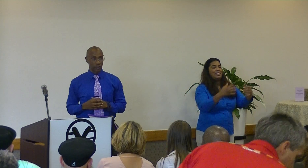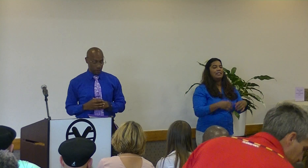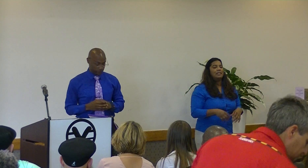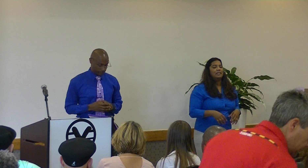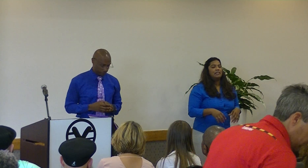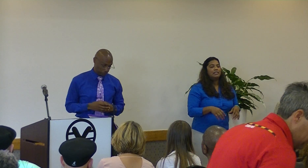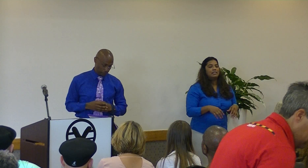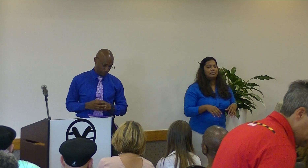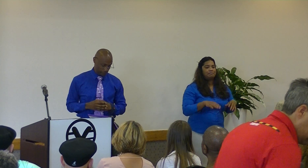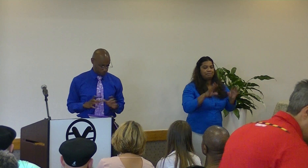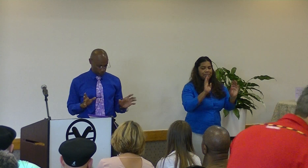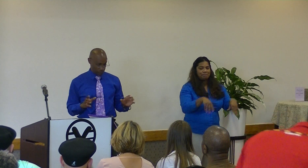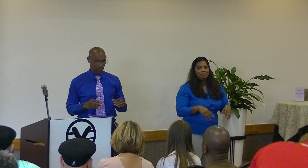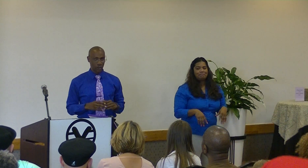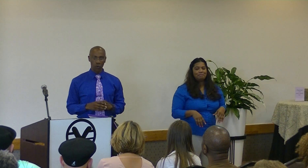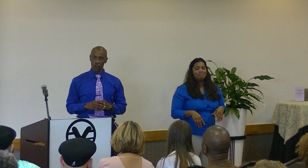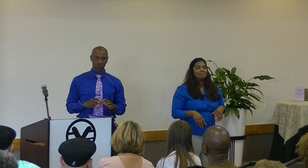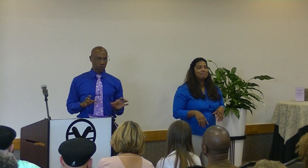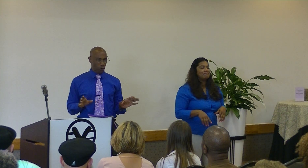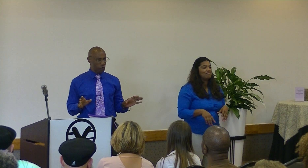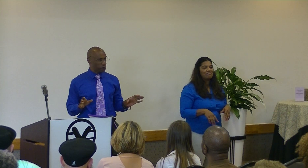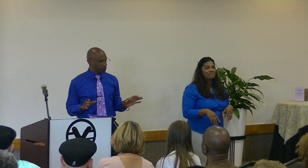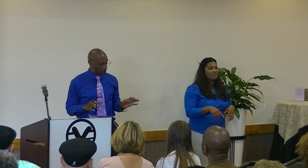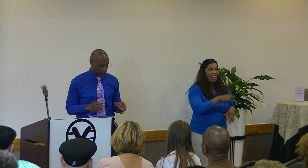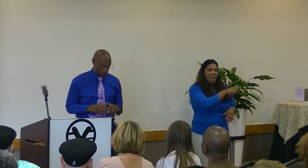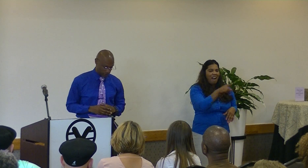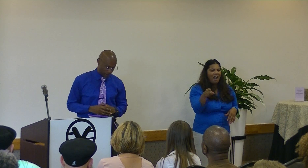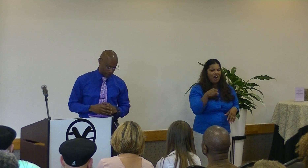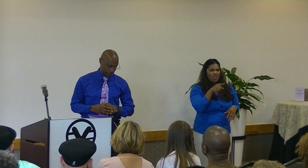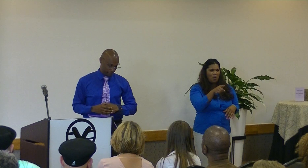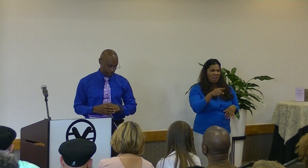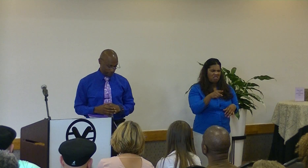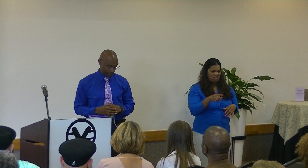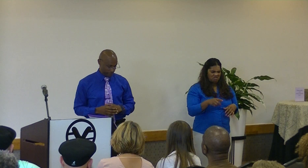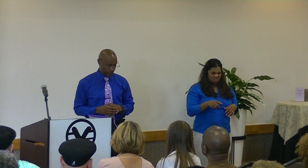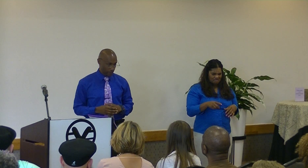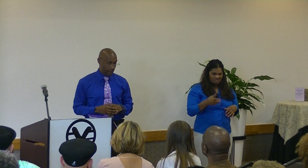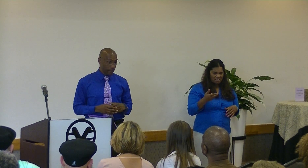over yourself. You are so full of yourself.